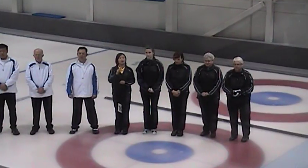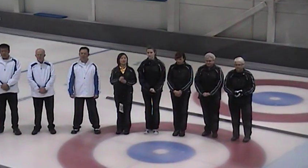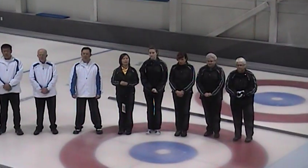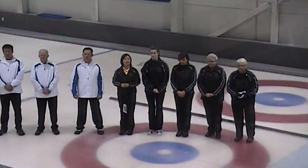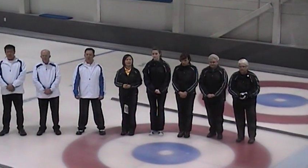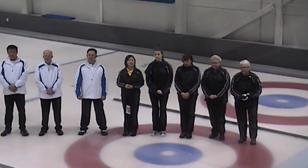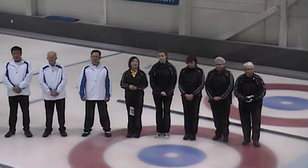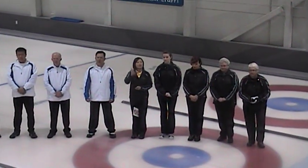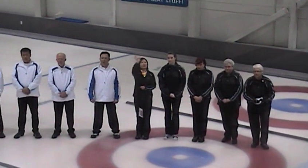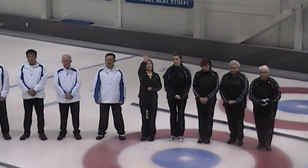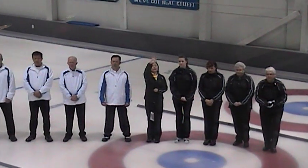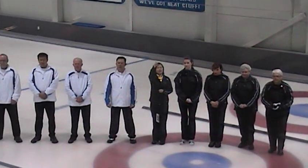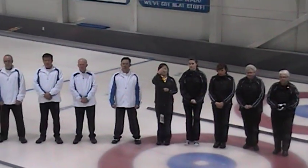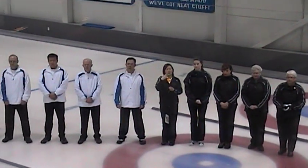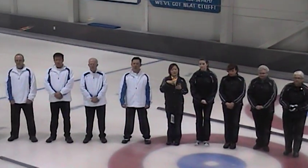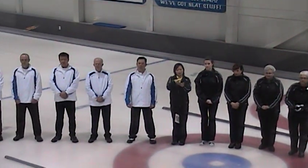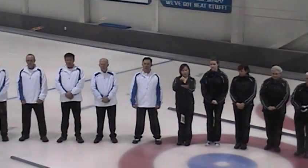Step Curling Championships.